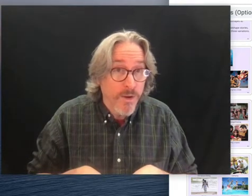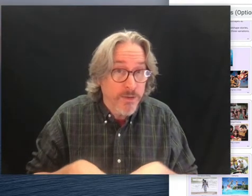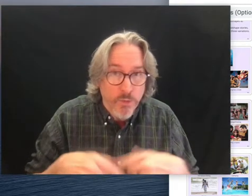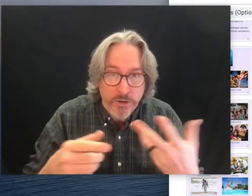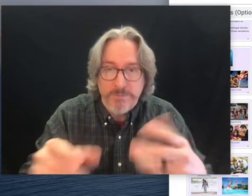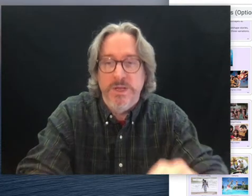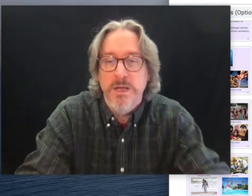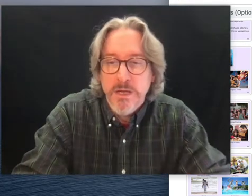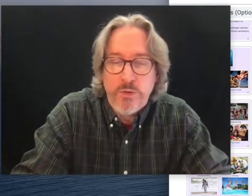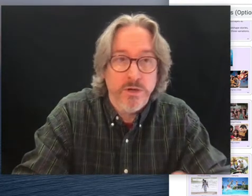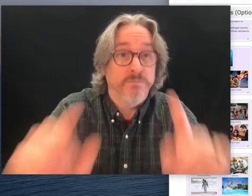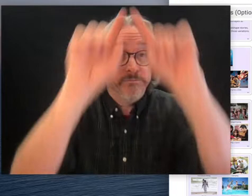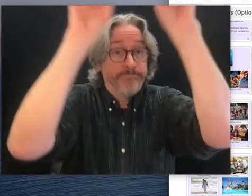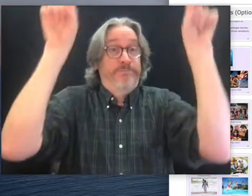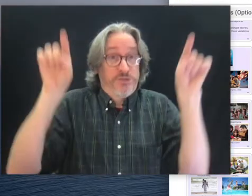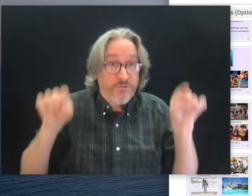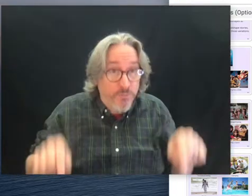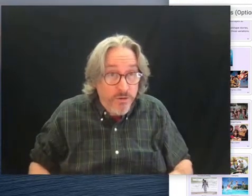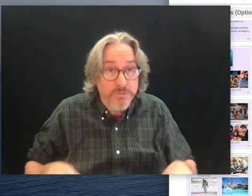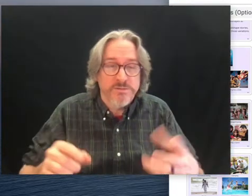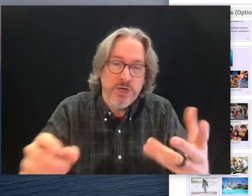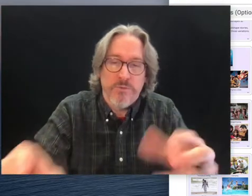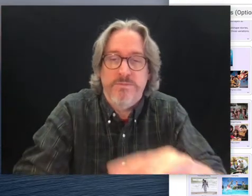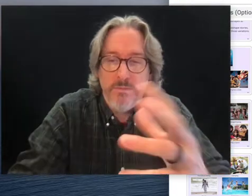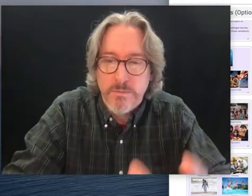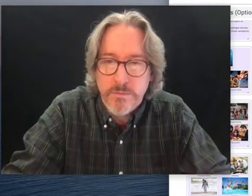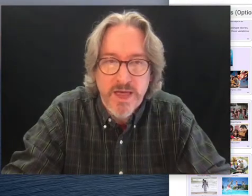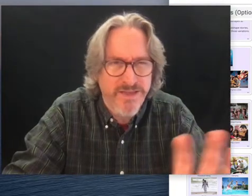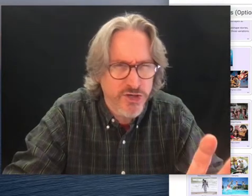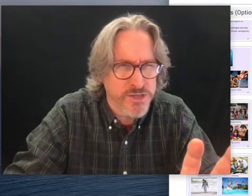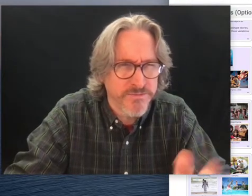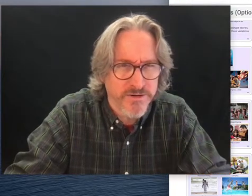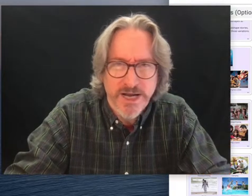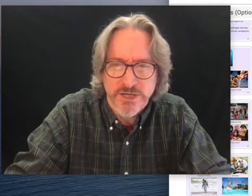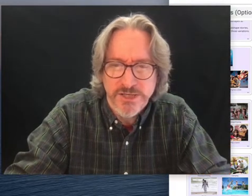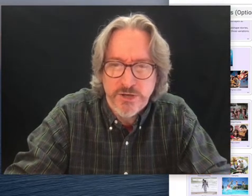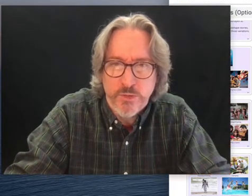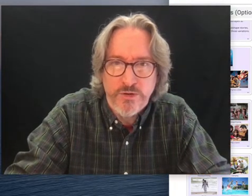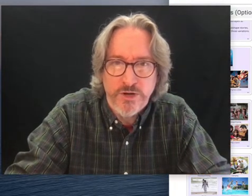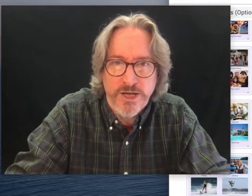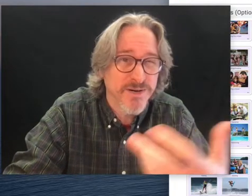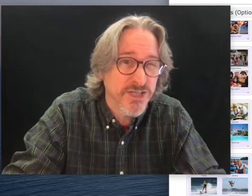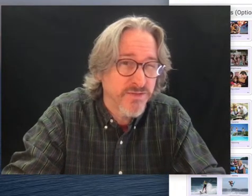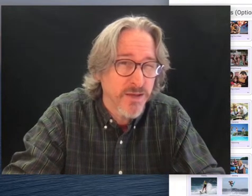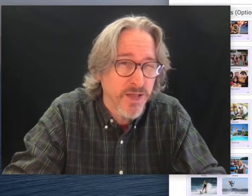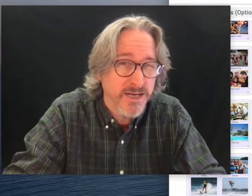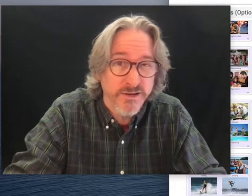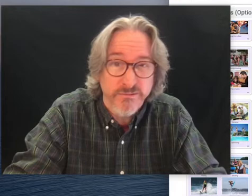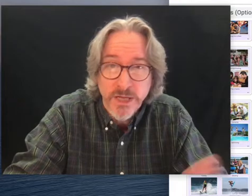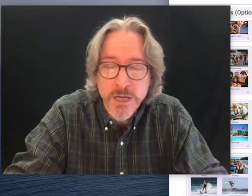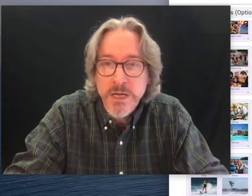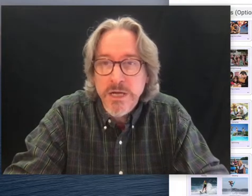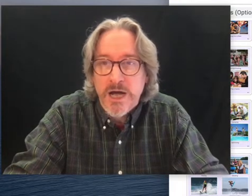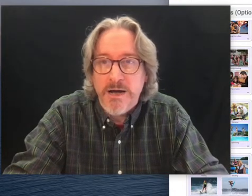a wakeboard or a surfboard. So they show some variations that are worth looking, especially if they apply